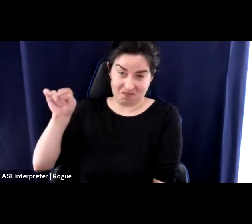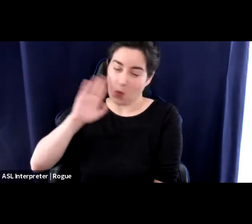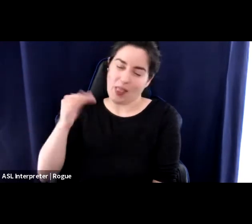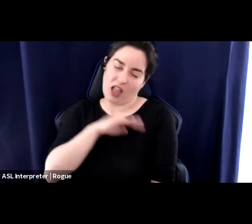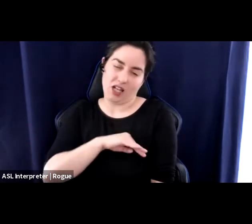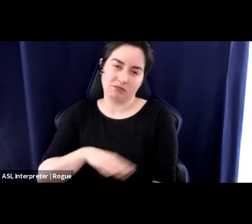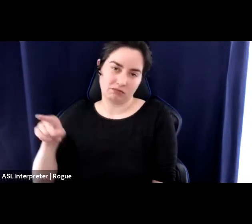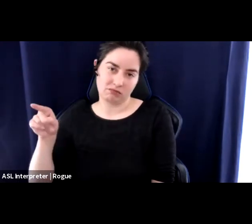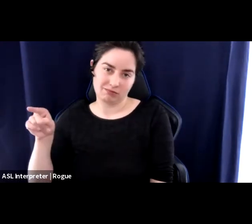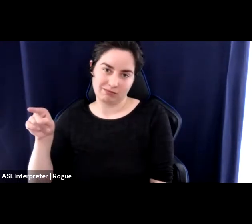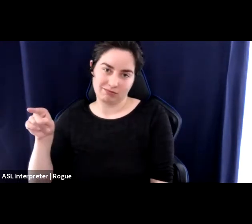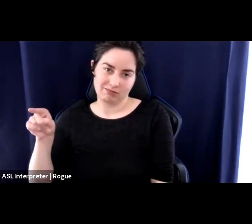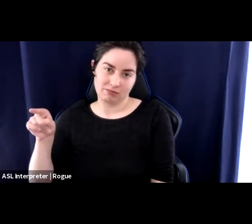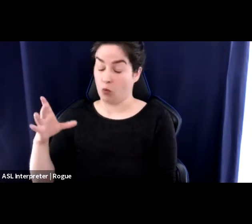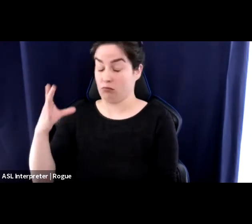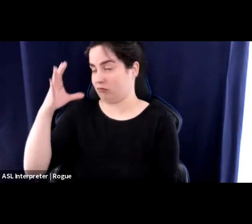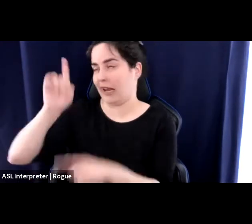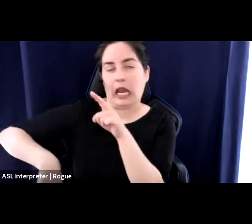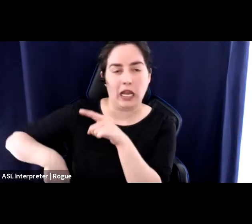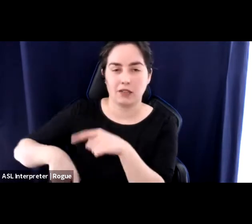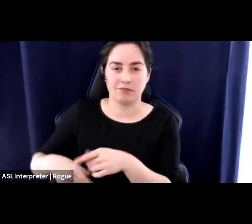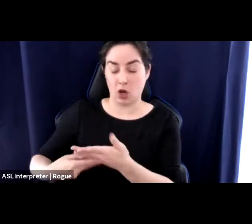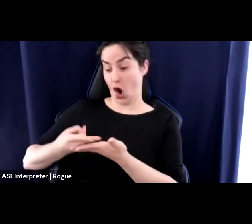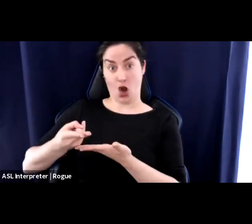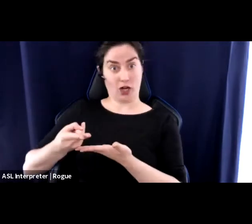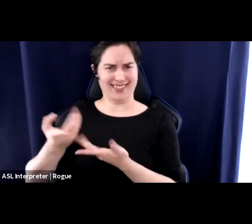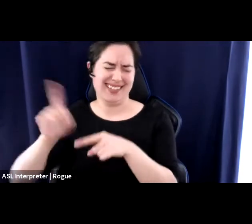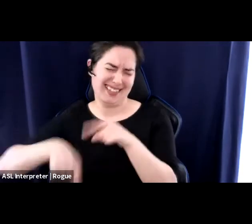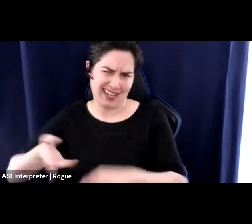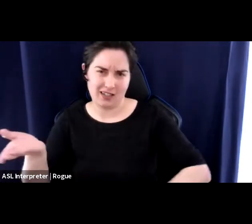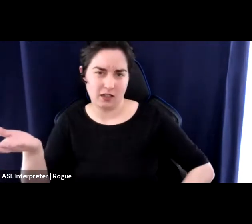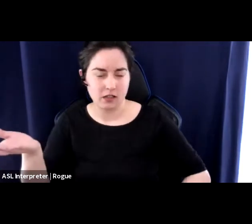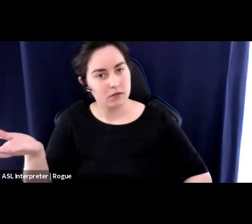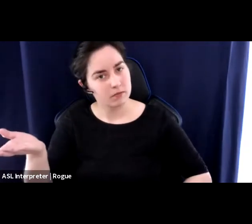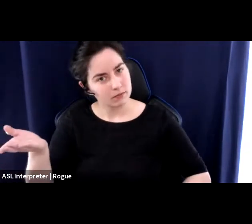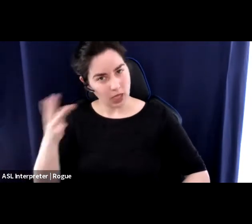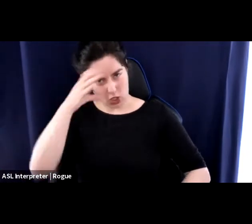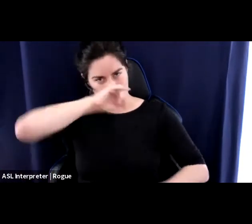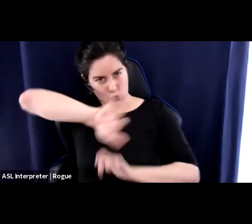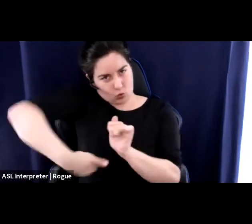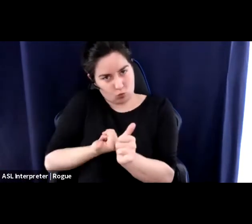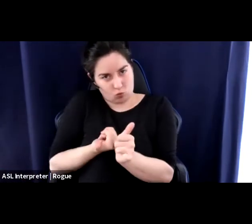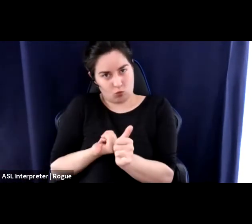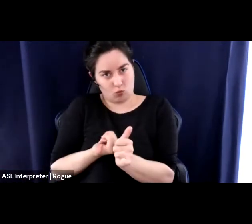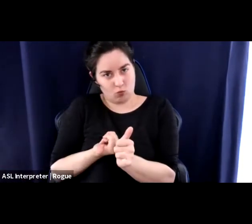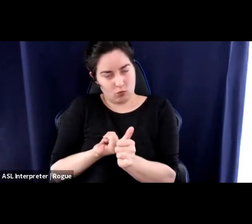lying, or that they're simply not able to tell the truth about what happened to them. So the trial